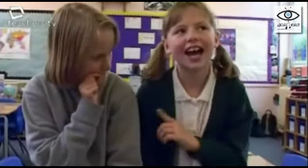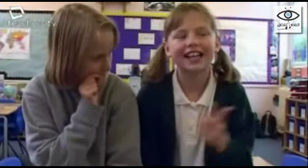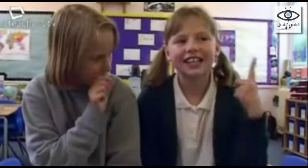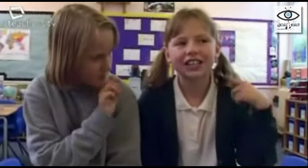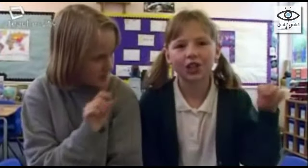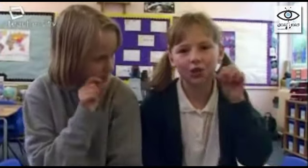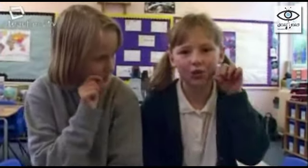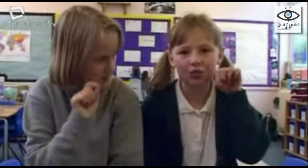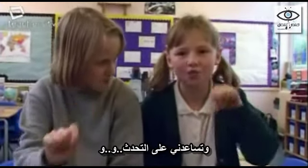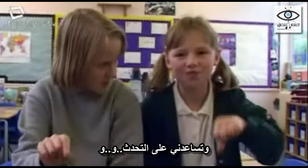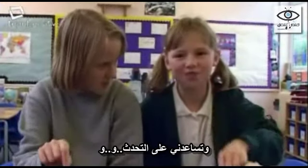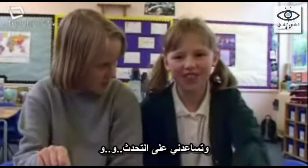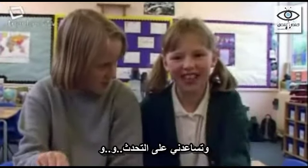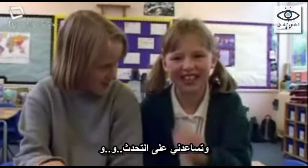and speak.